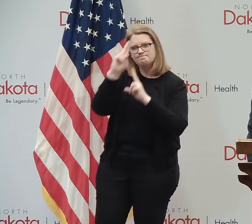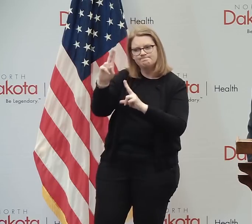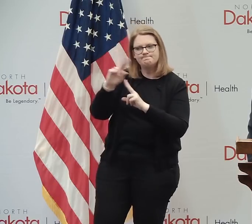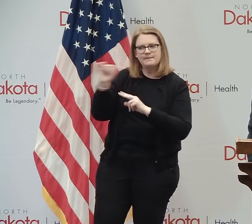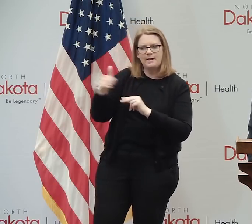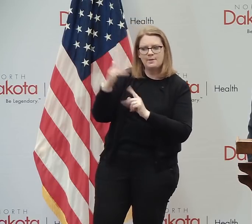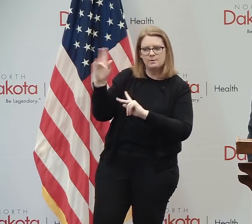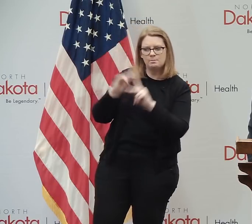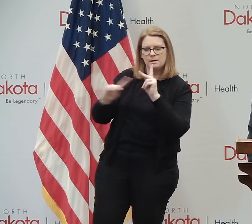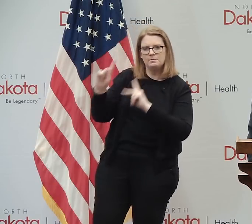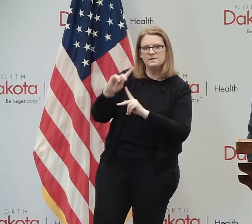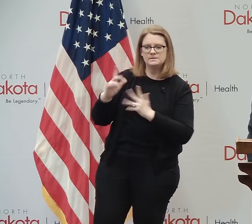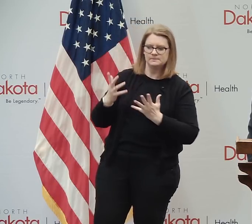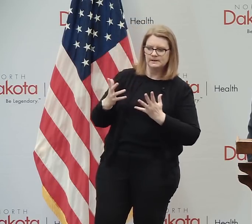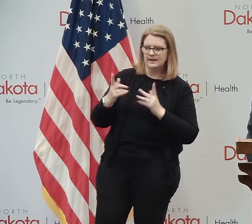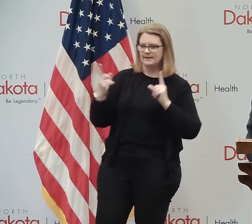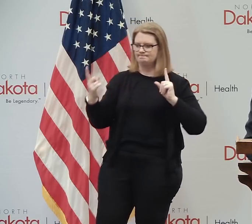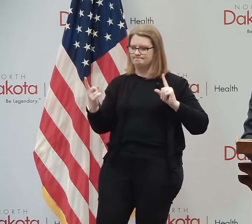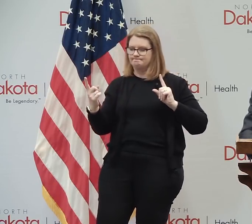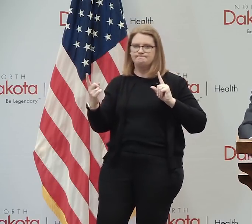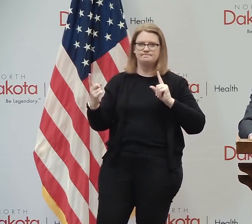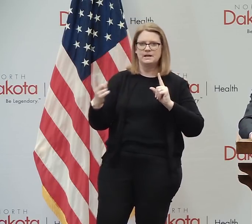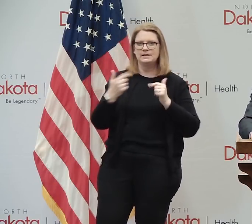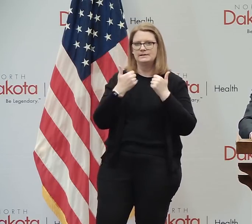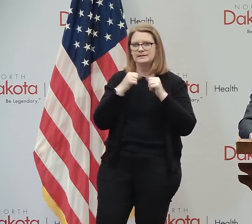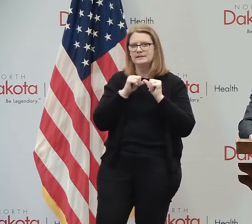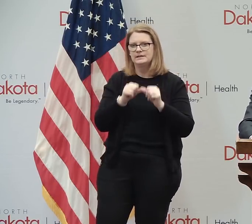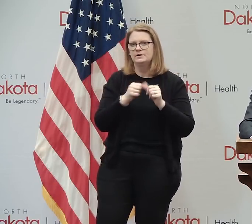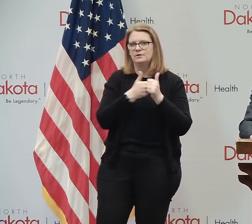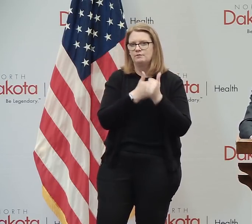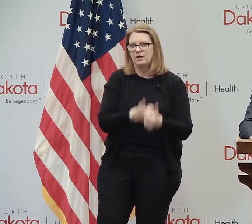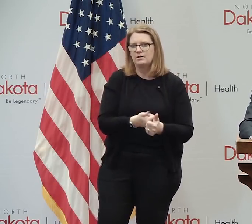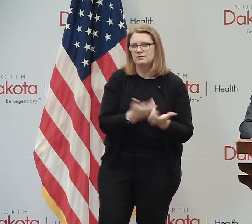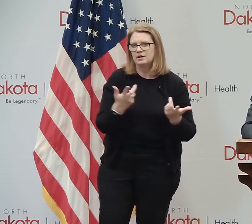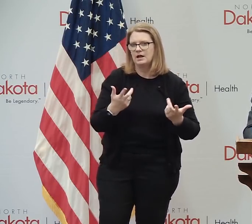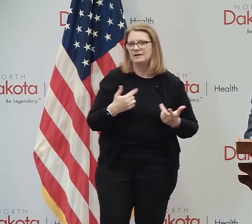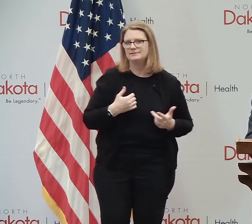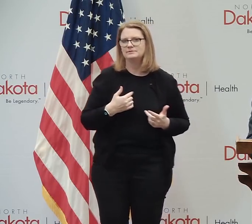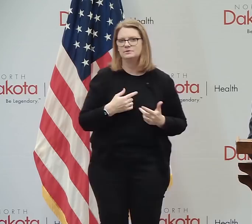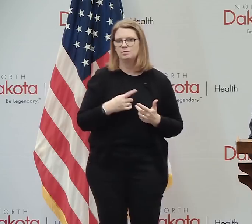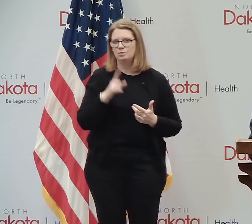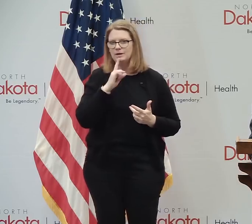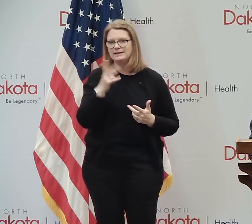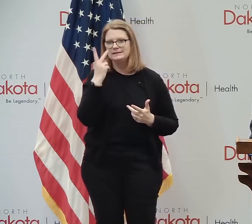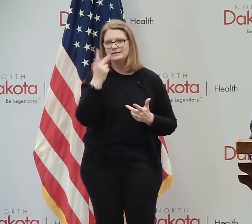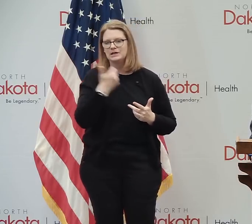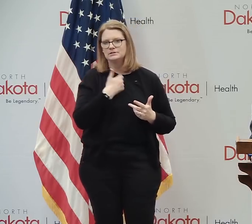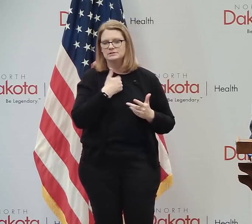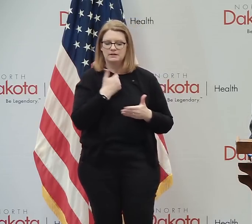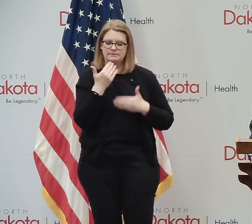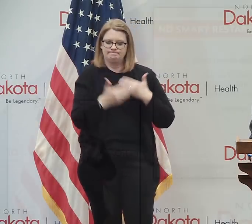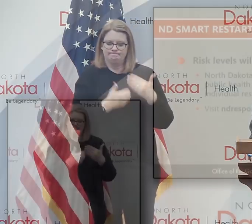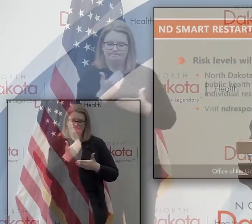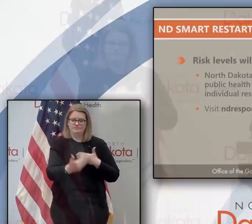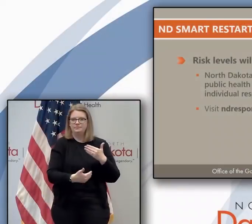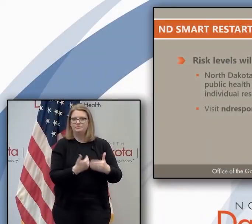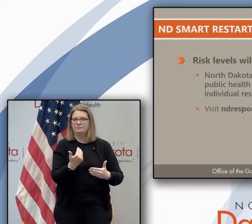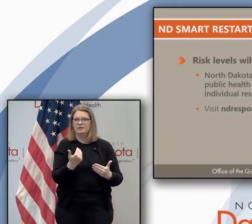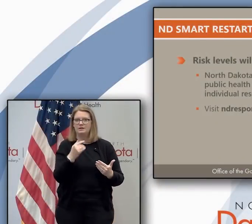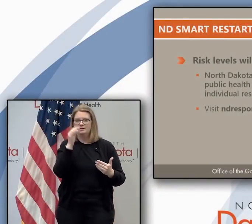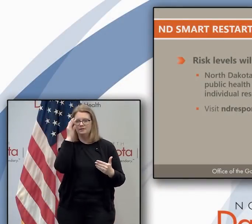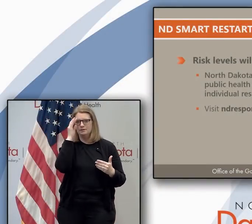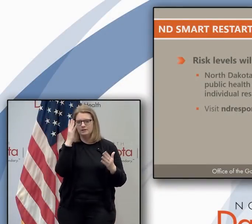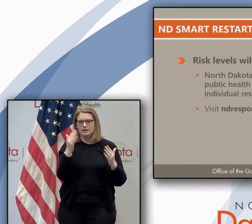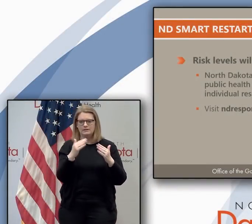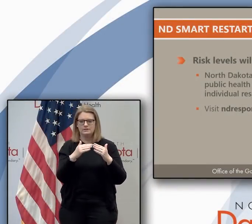can continue to see ourselves, confident that we can continue to see ourselves moving forward and moving into the level of